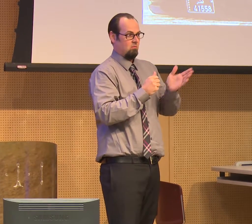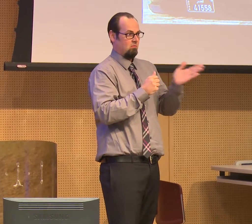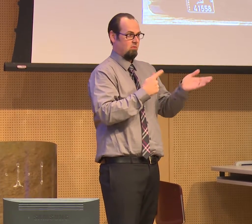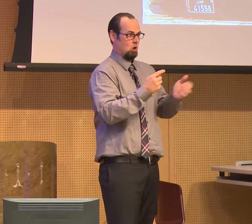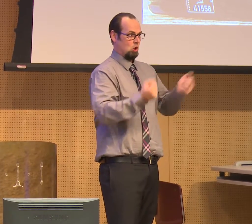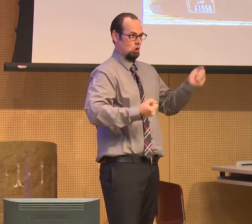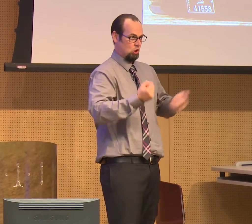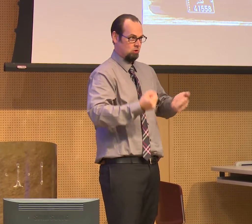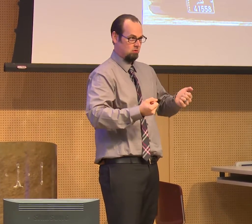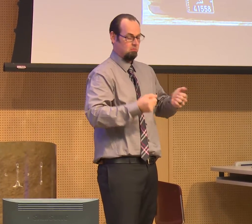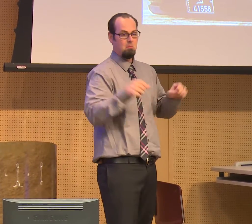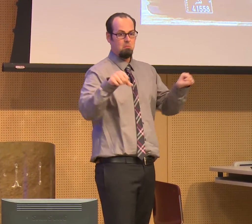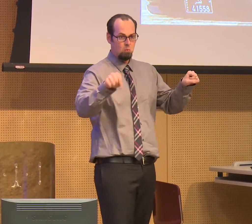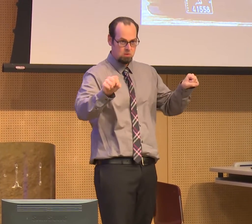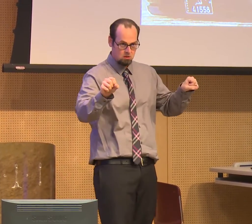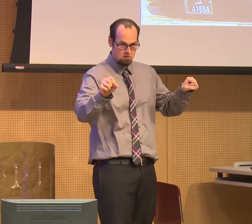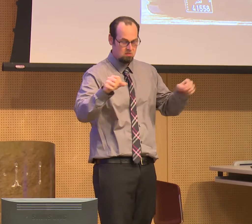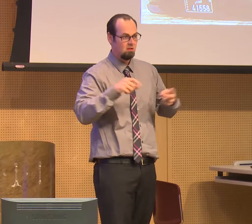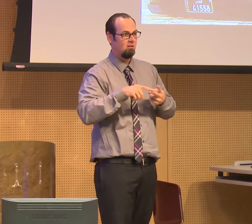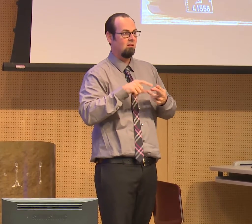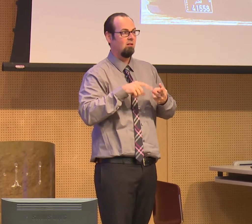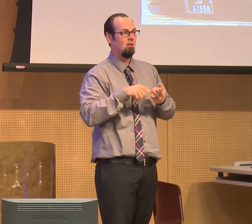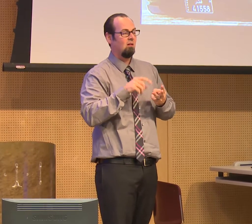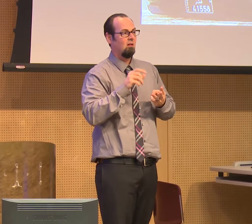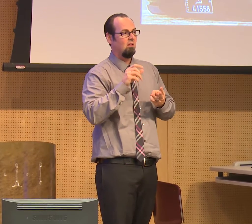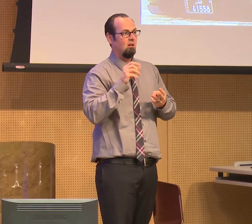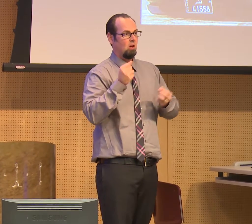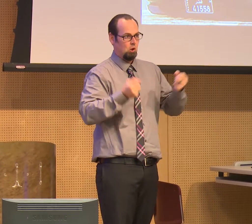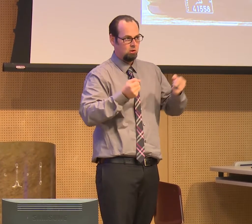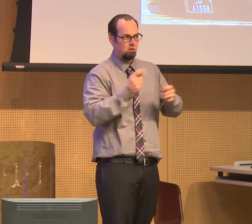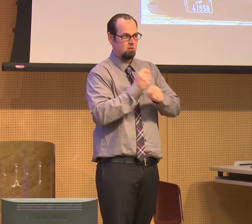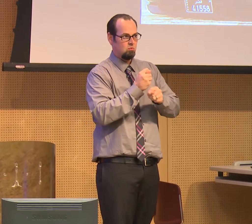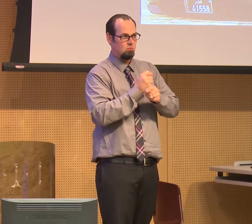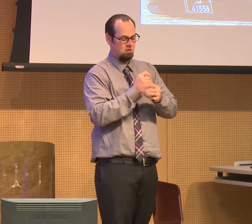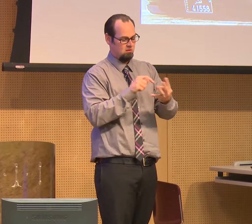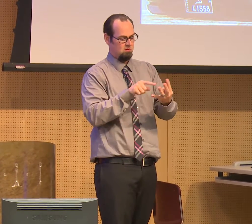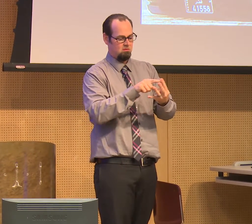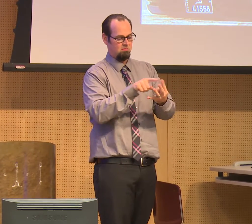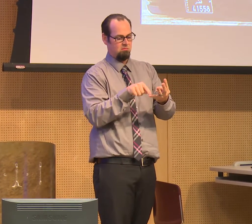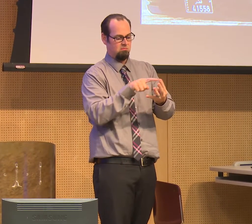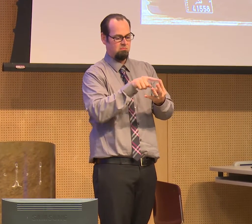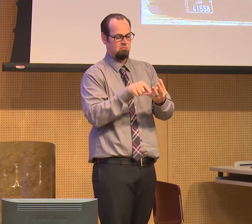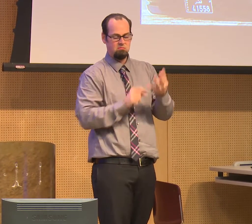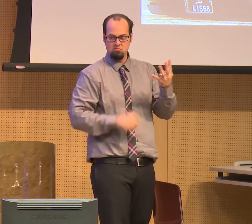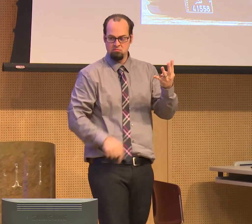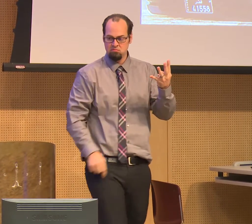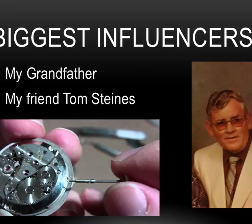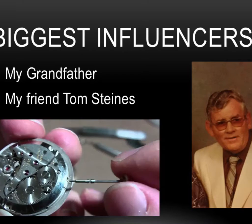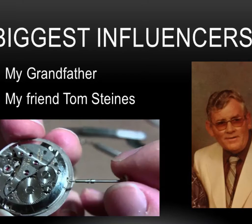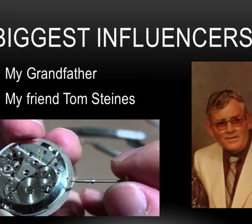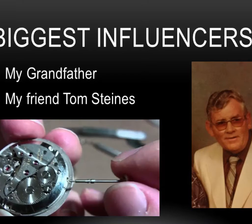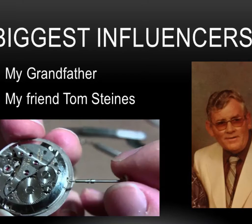This truck was fascinating. Motorcycles were fascinating. Other automobiles were fascinating.